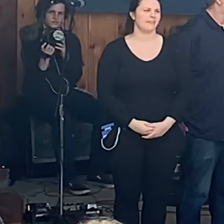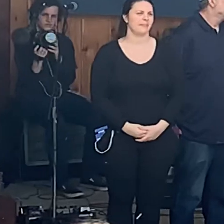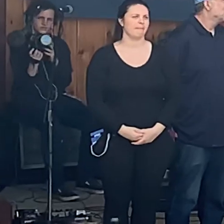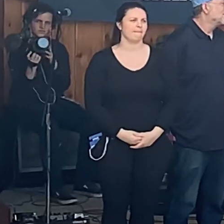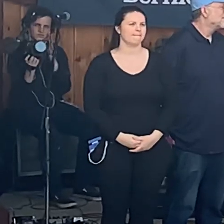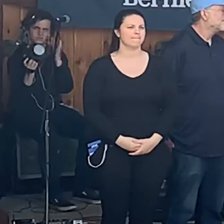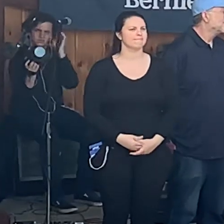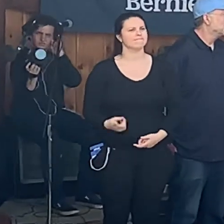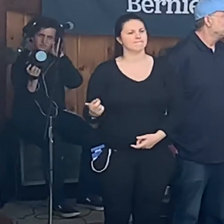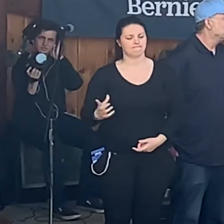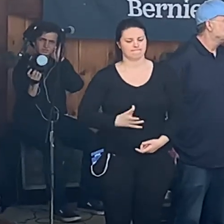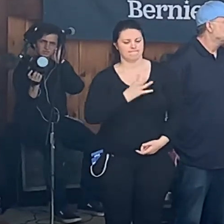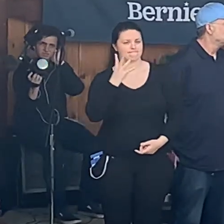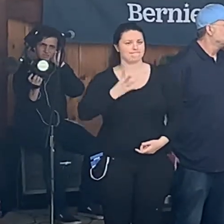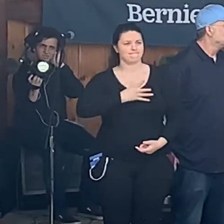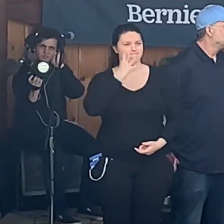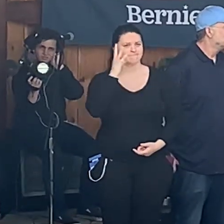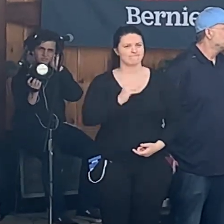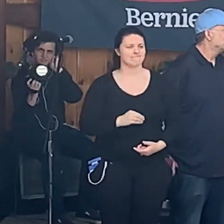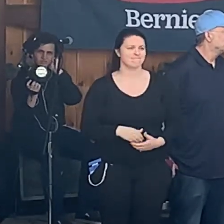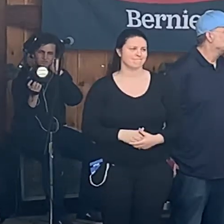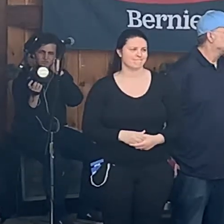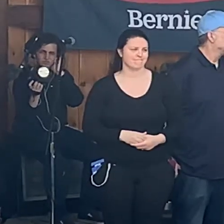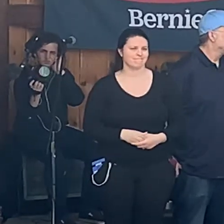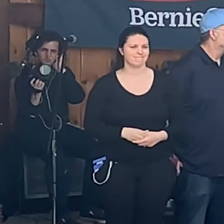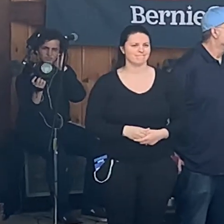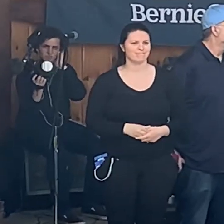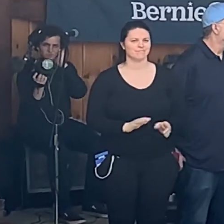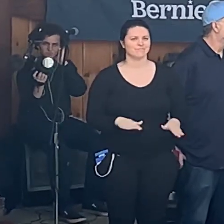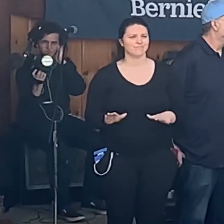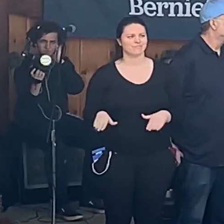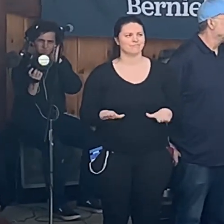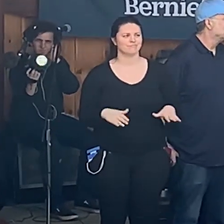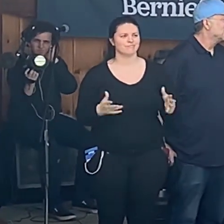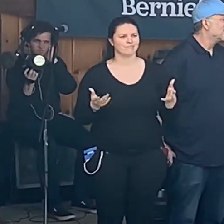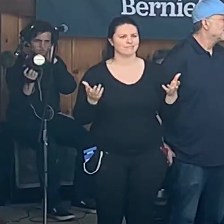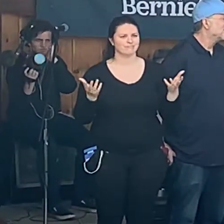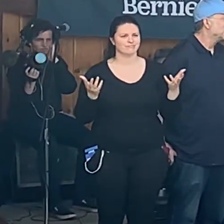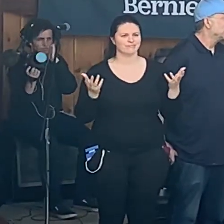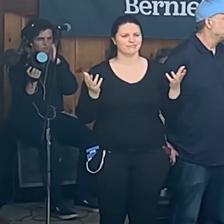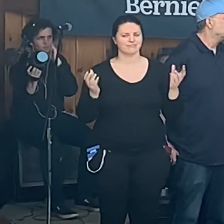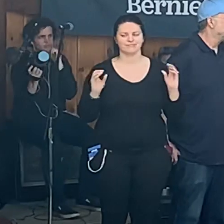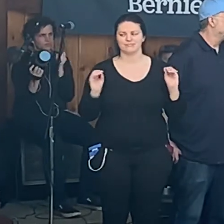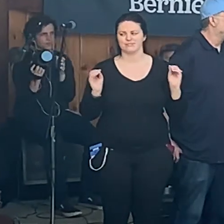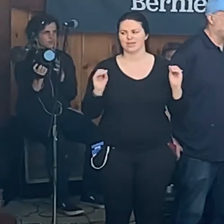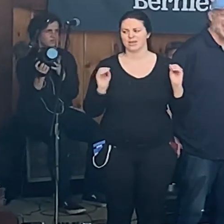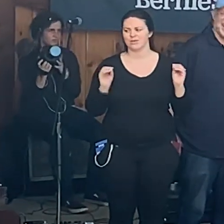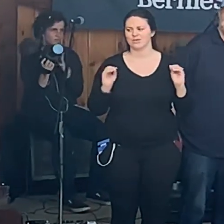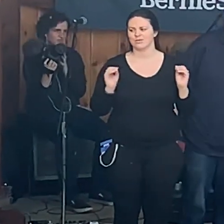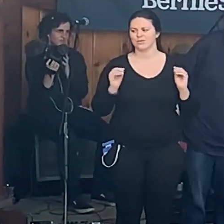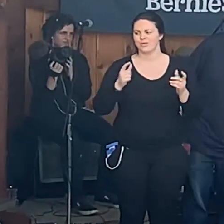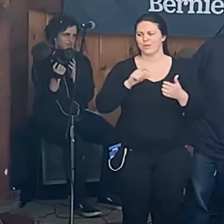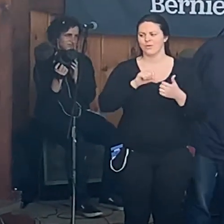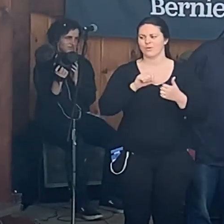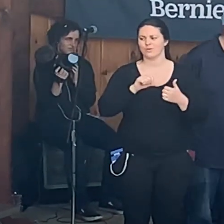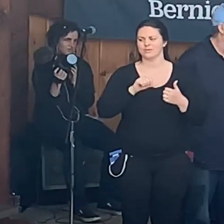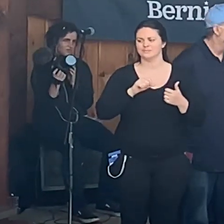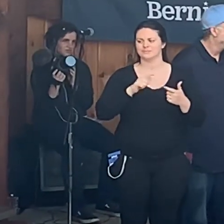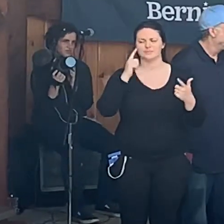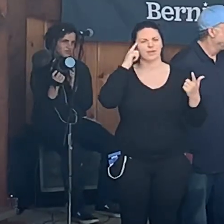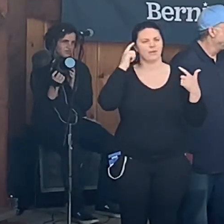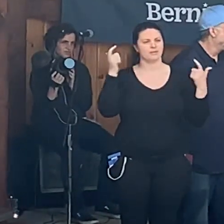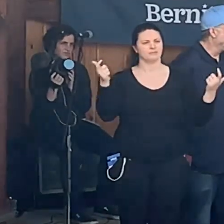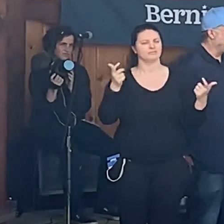He's not a fancy guy. He's pretty down to home, no airs, and I like his hairstyle. That